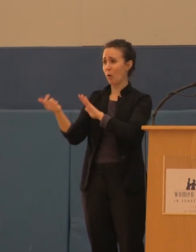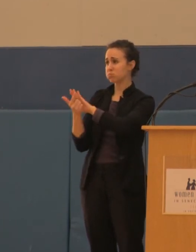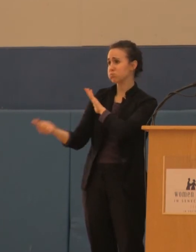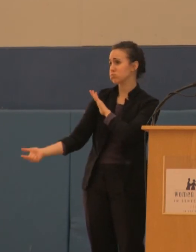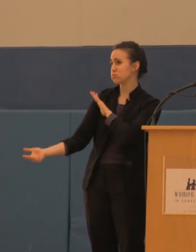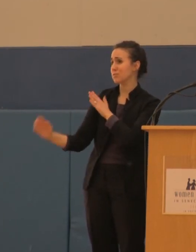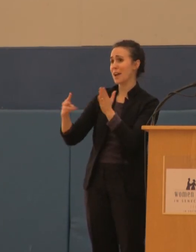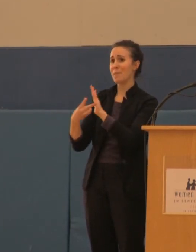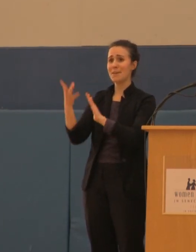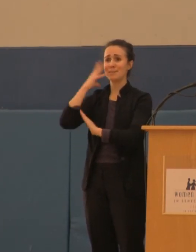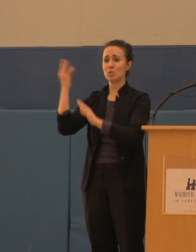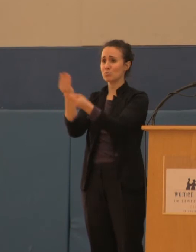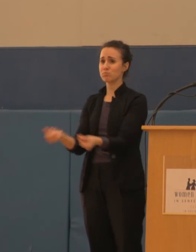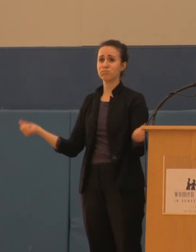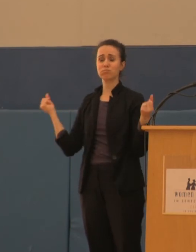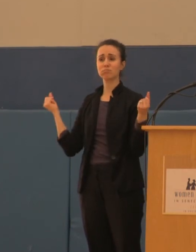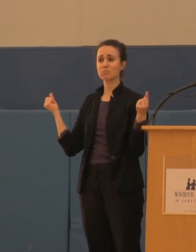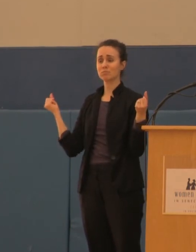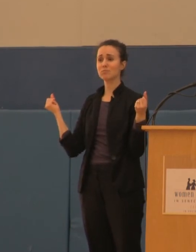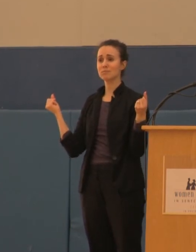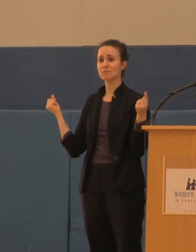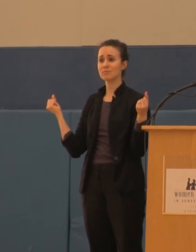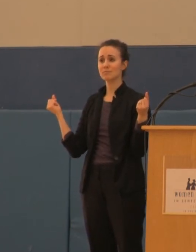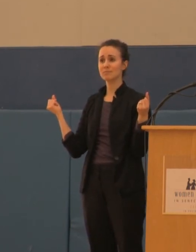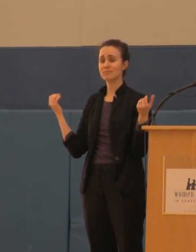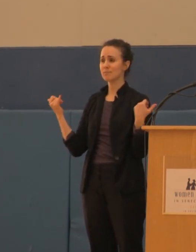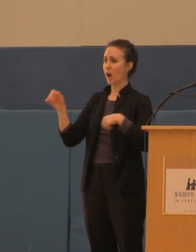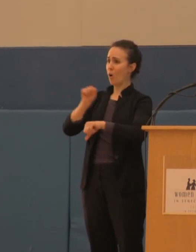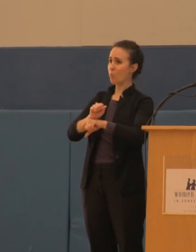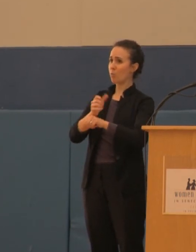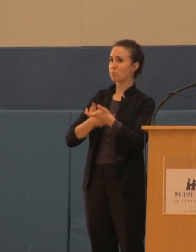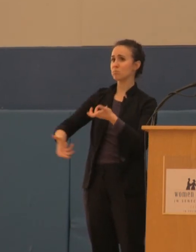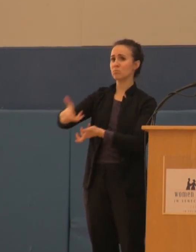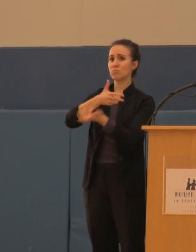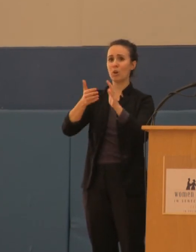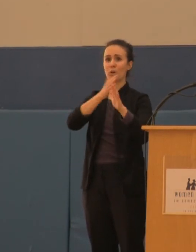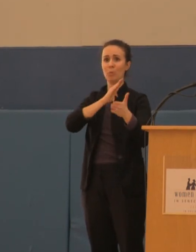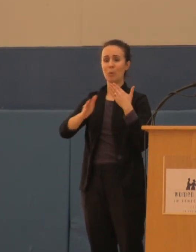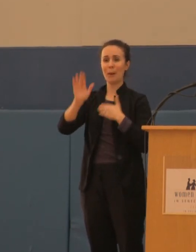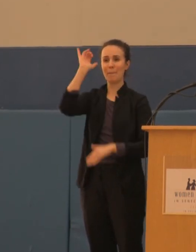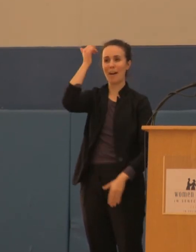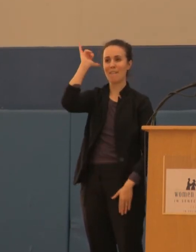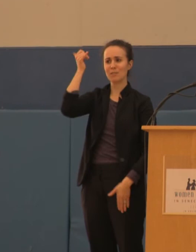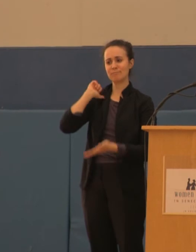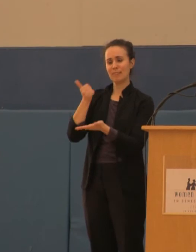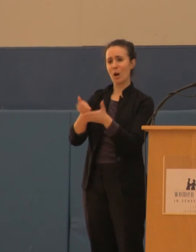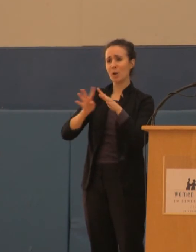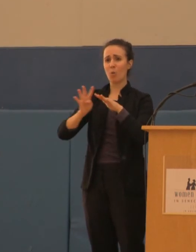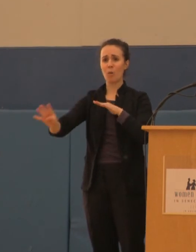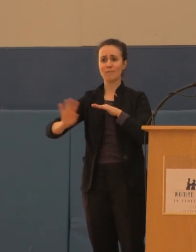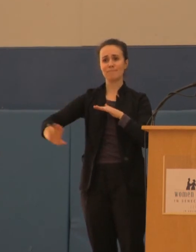country. I now work in my community in Buffalo, helping refugee